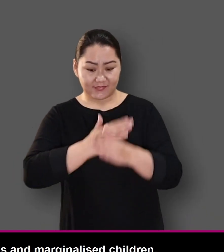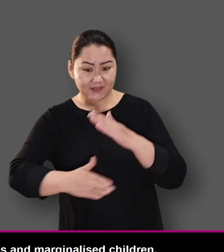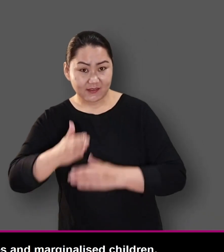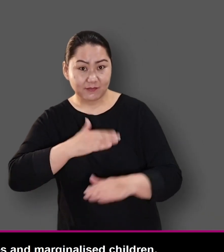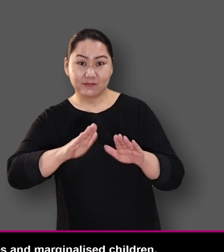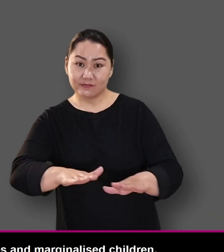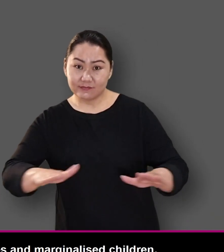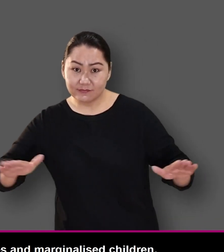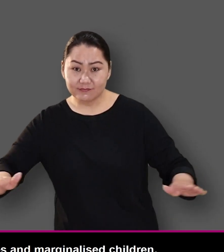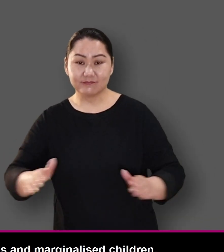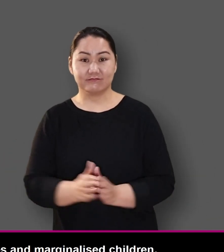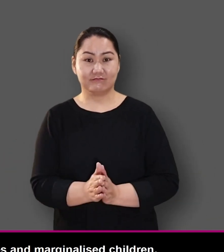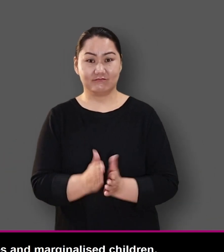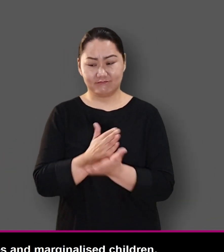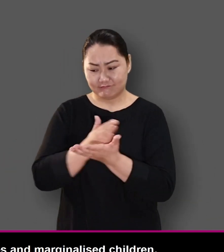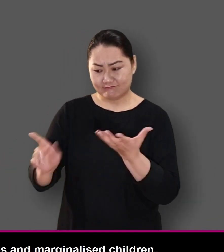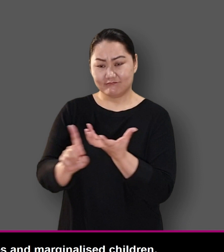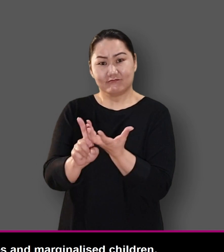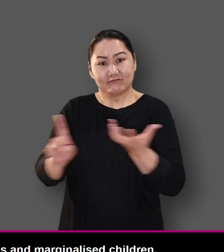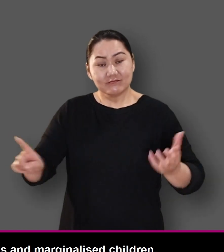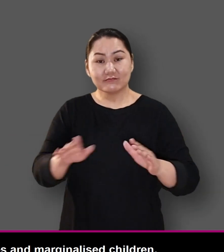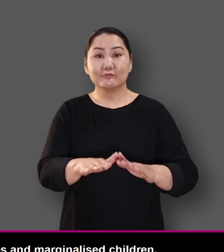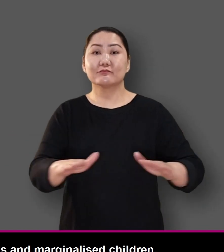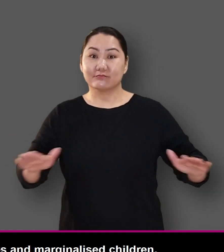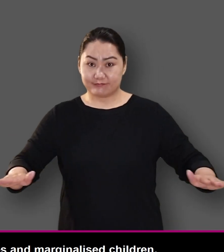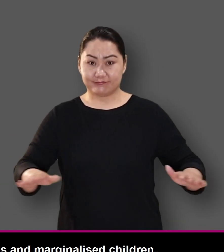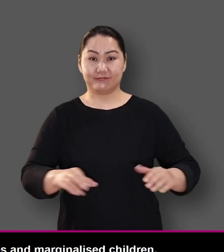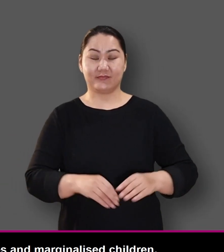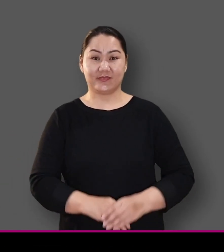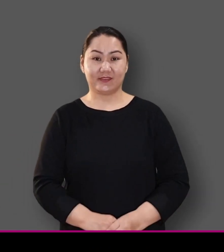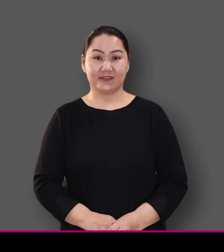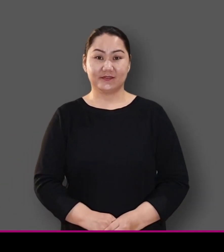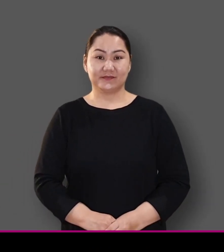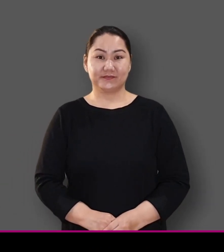children with disabilities, and marginalized children.